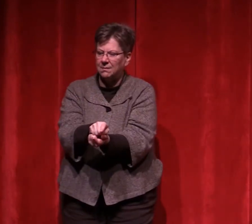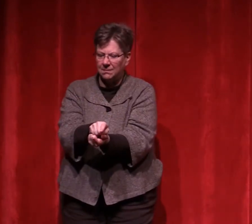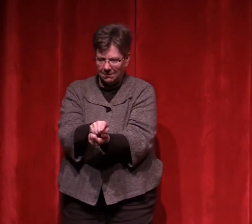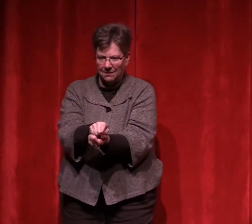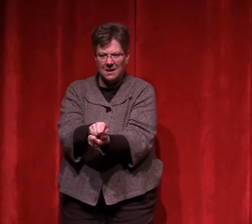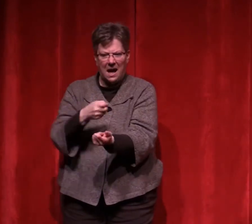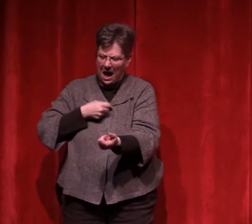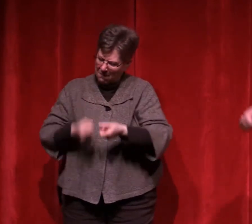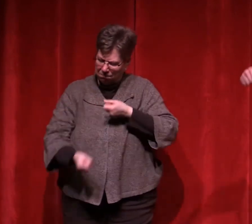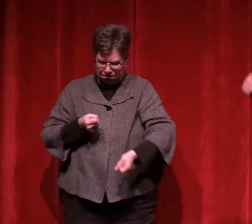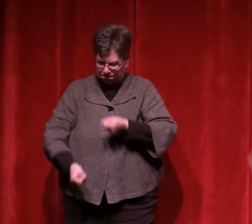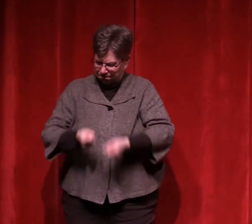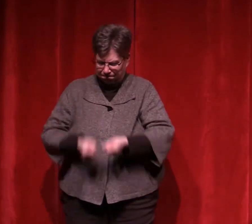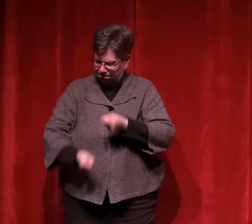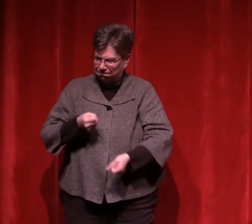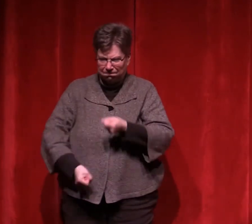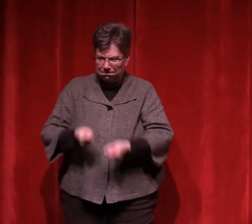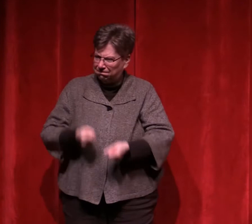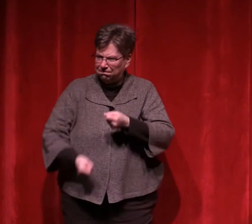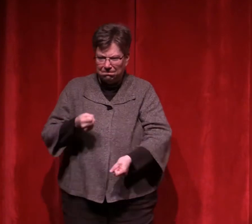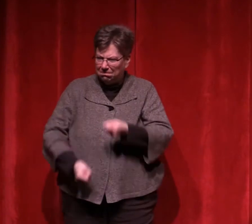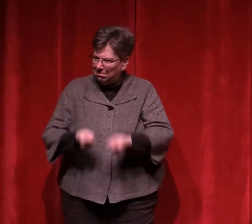Christmas Story.